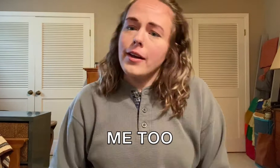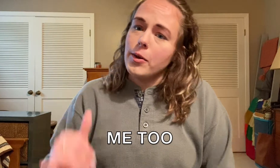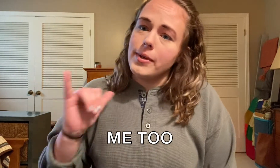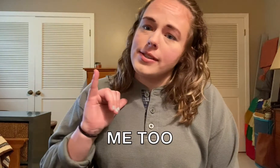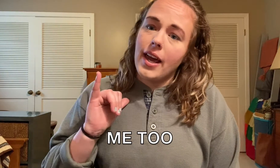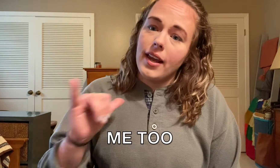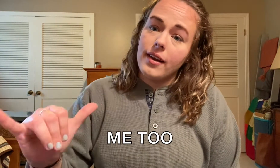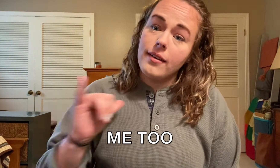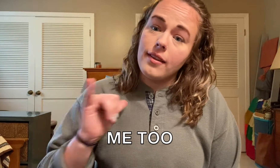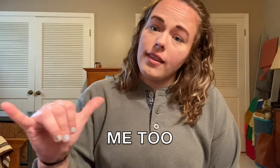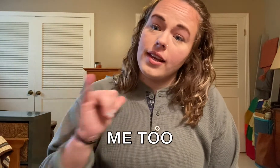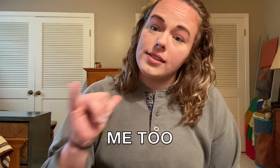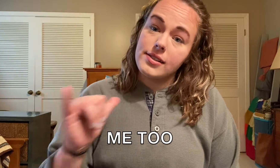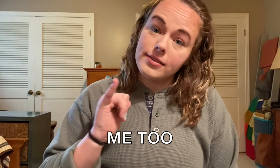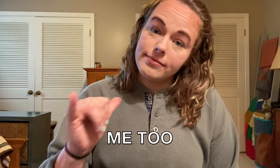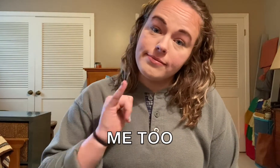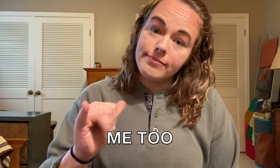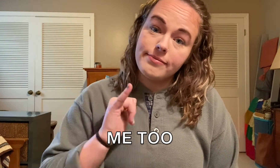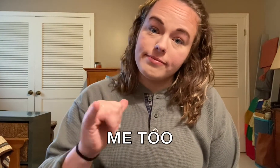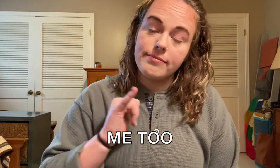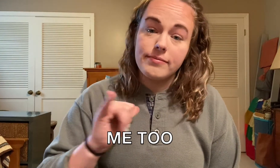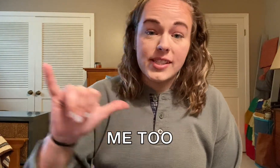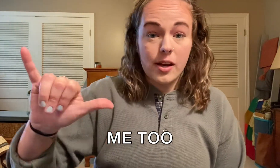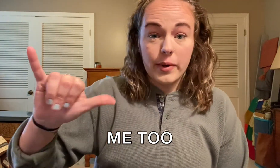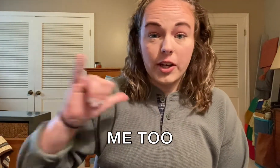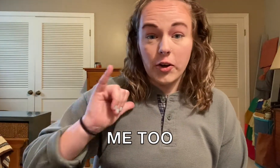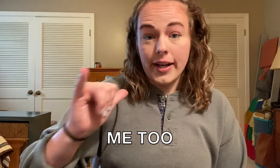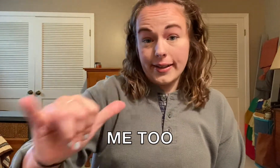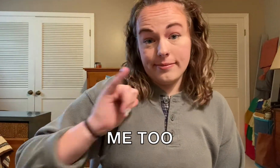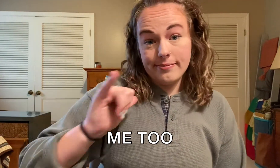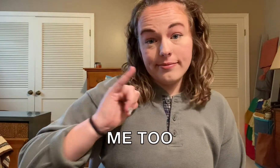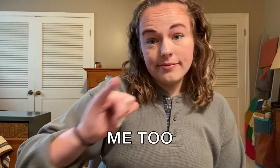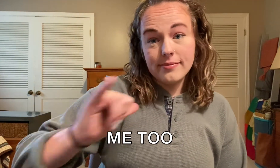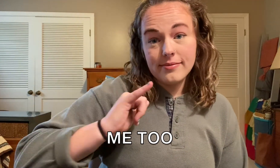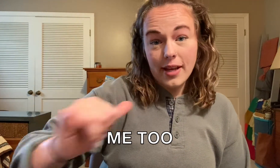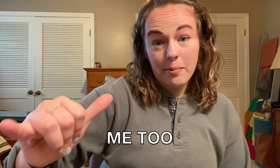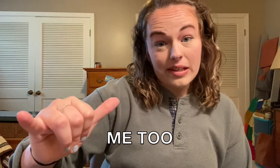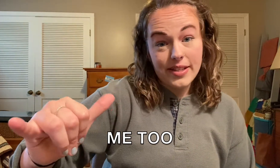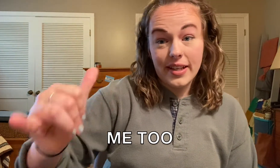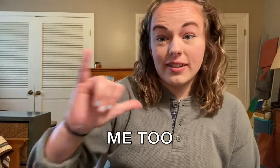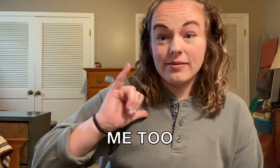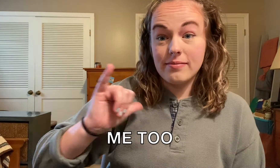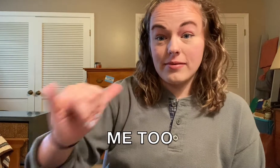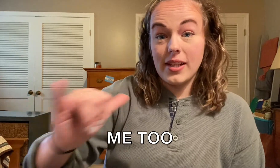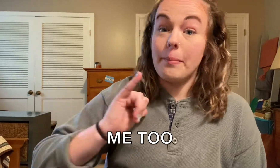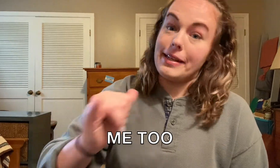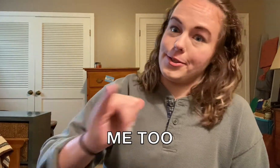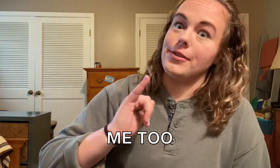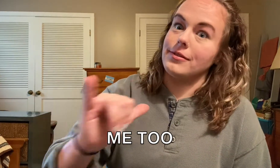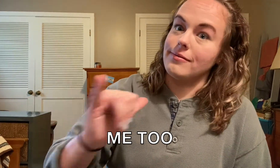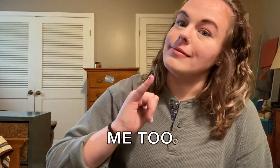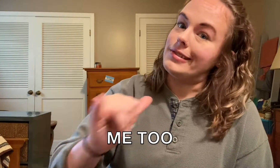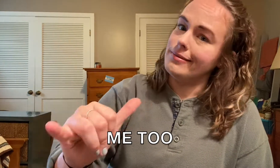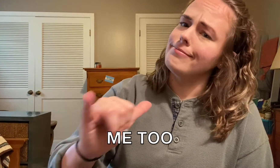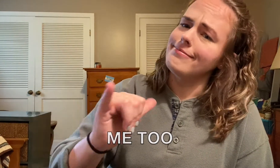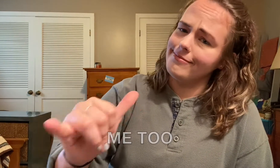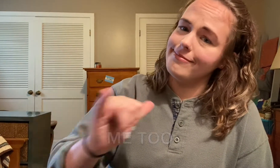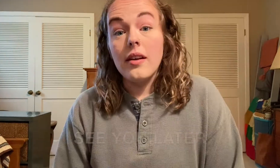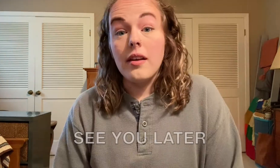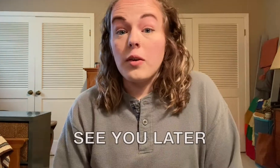would say this. That's how we agree at PT. Say me too. If you